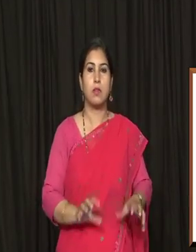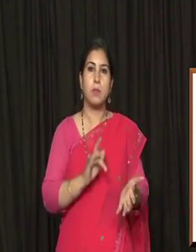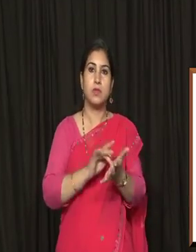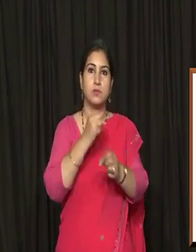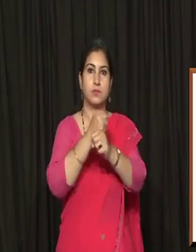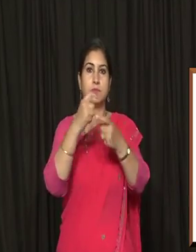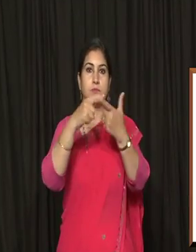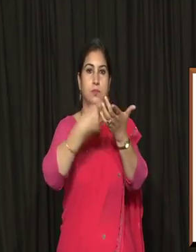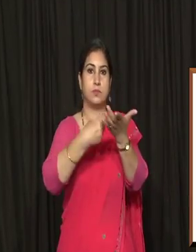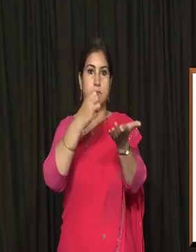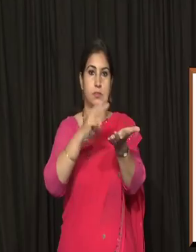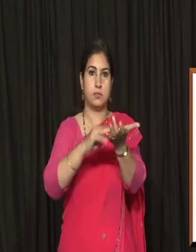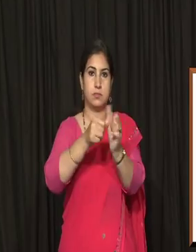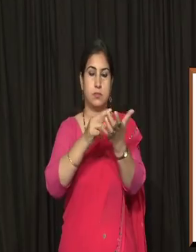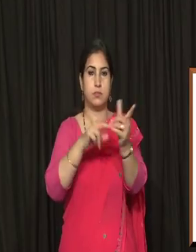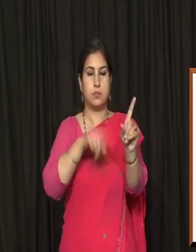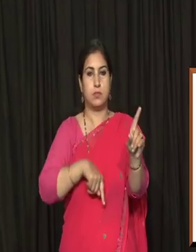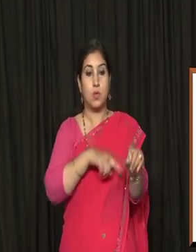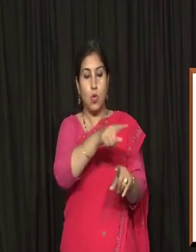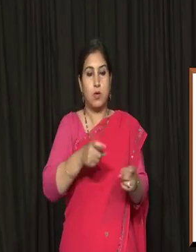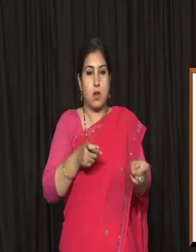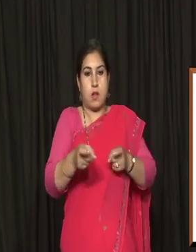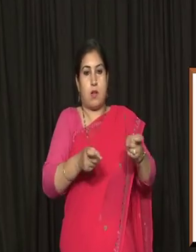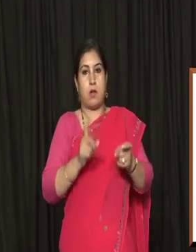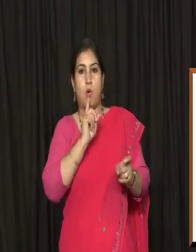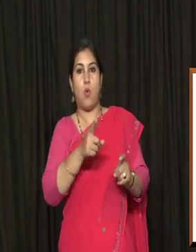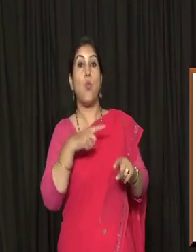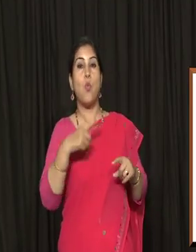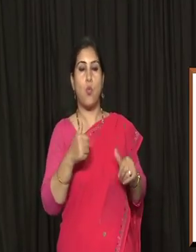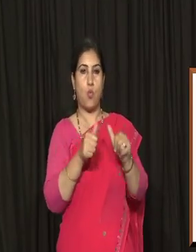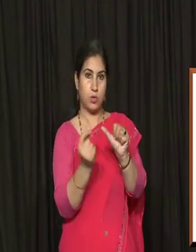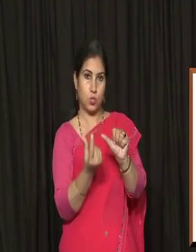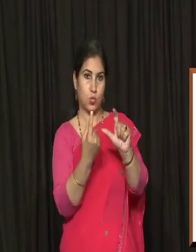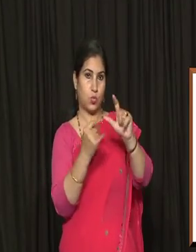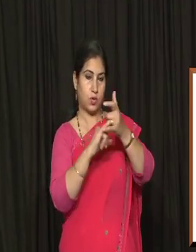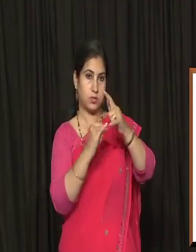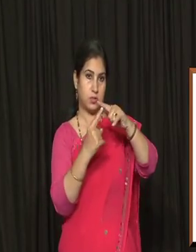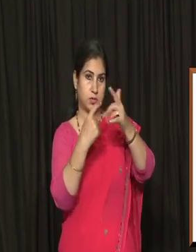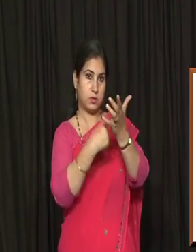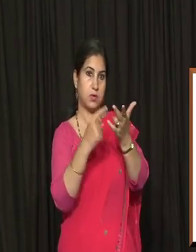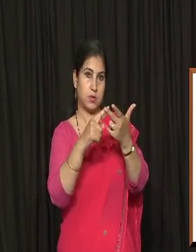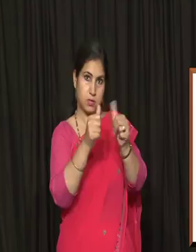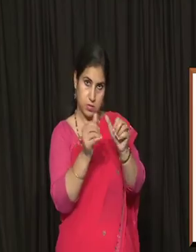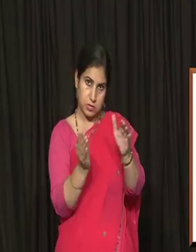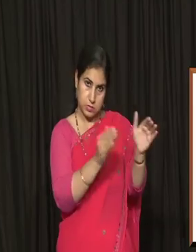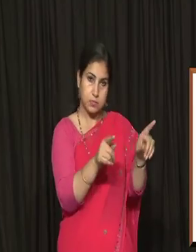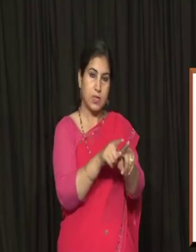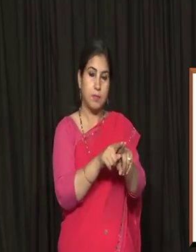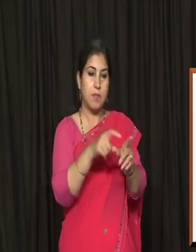And these states were led by Austria and Prussia, which were the two most